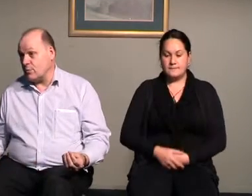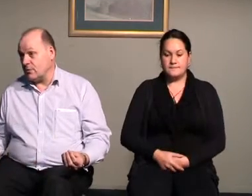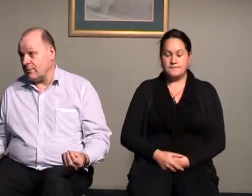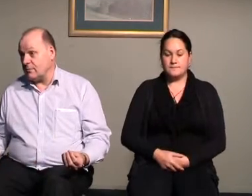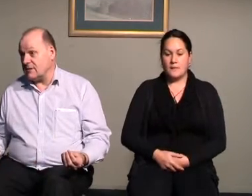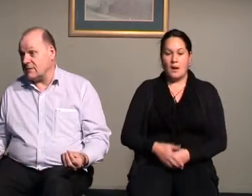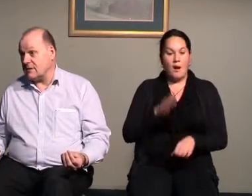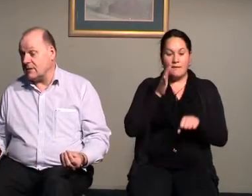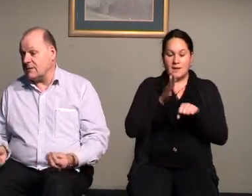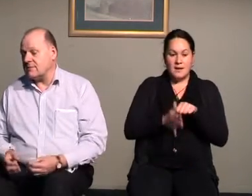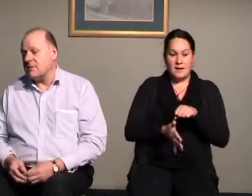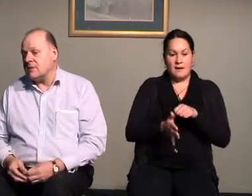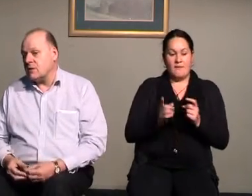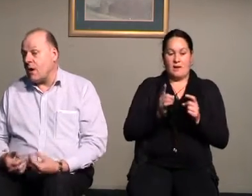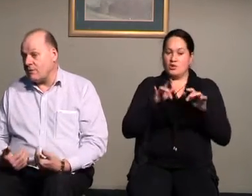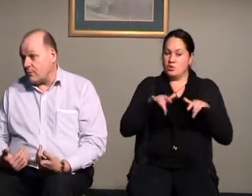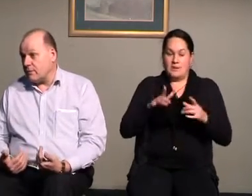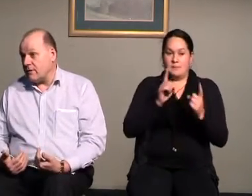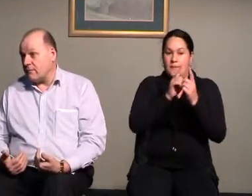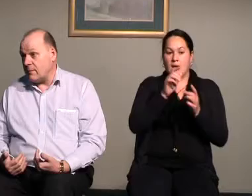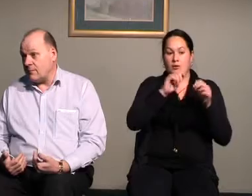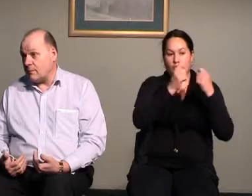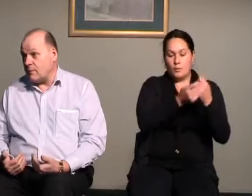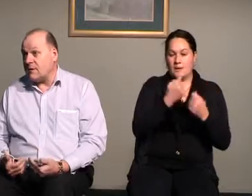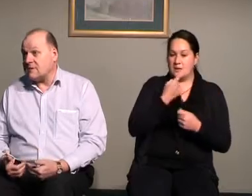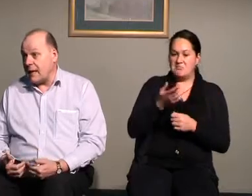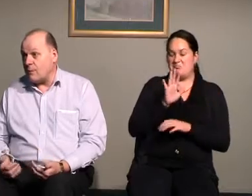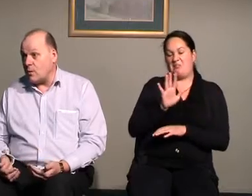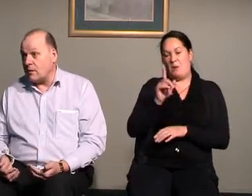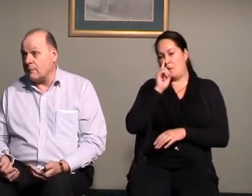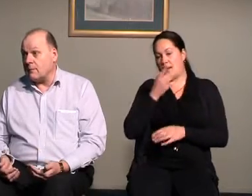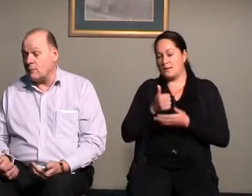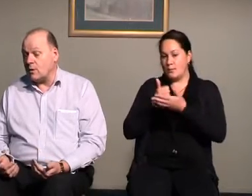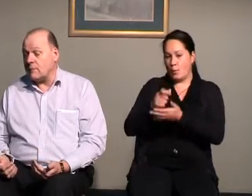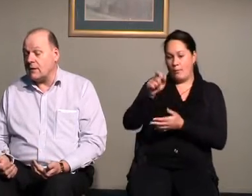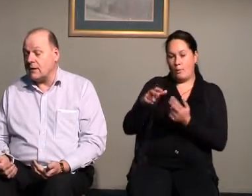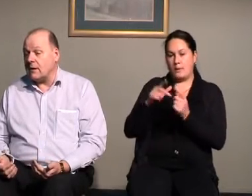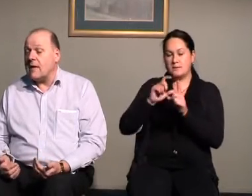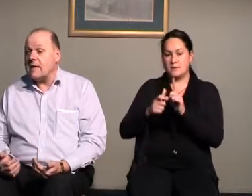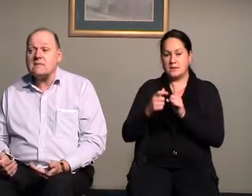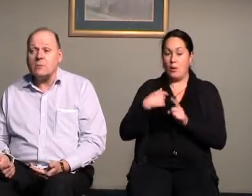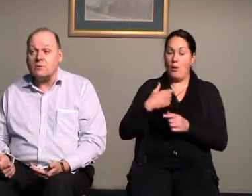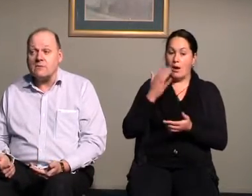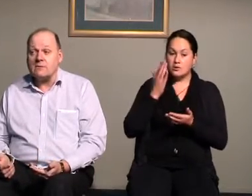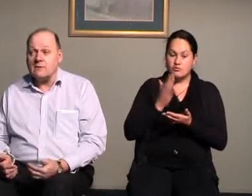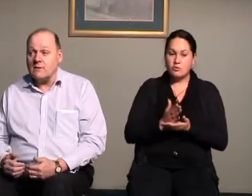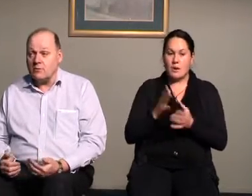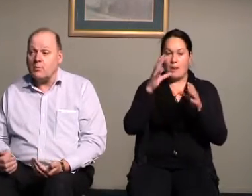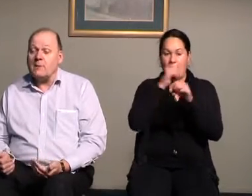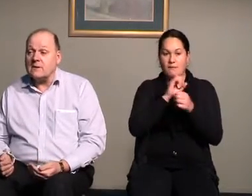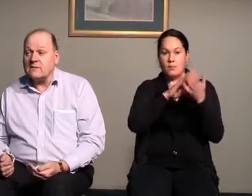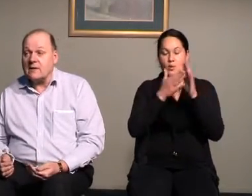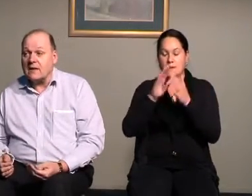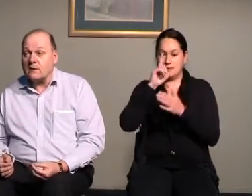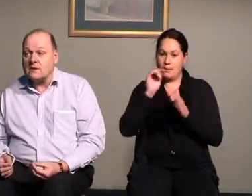can't support people with disabilities. So I firmly believe communities can be welcoming and supportive of